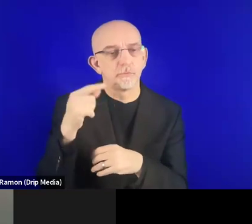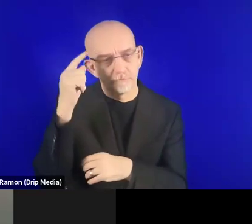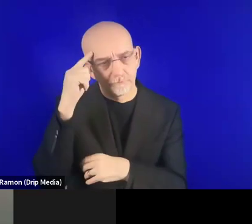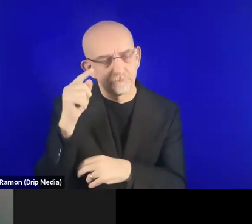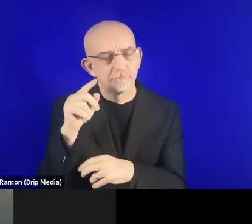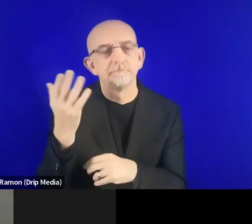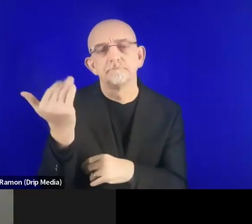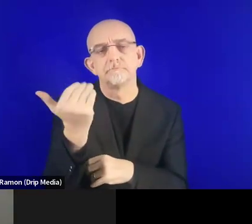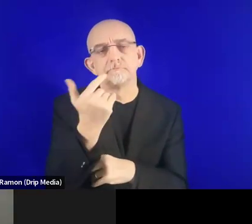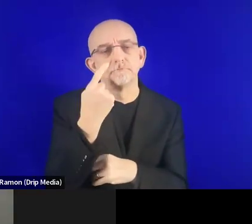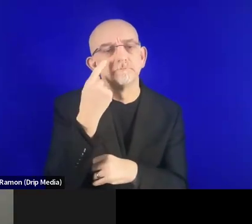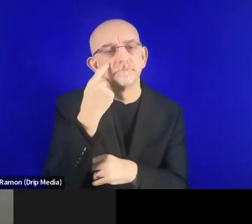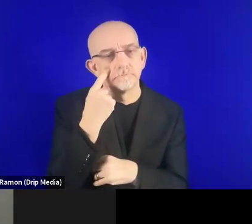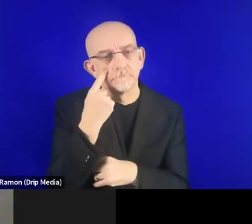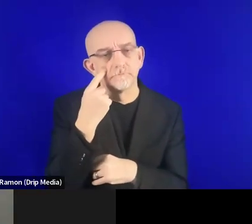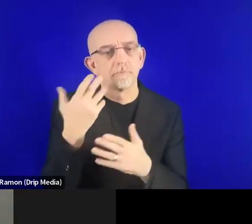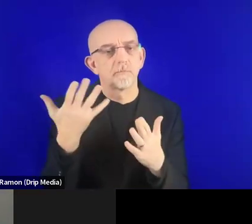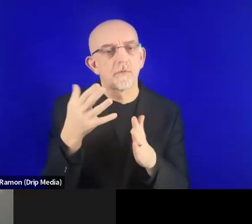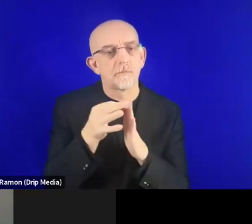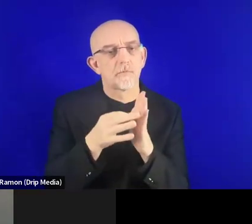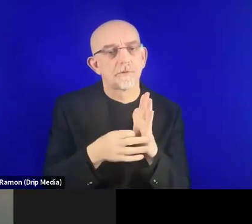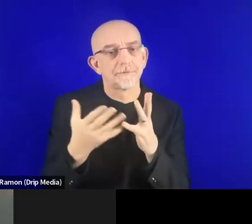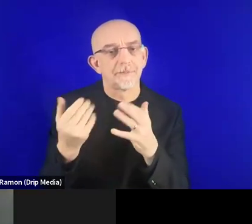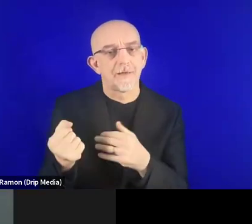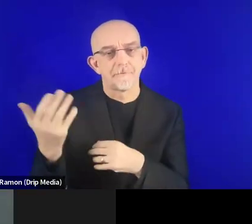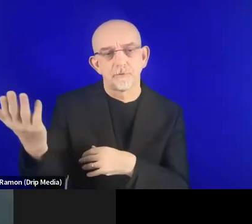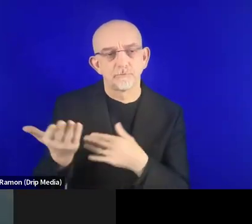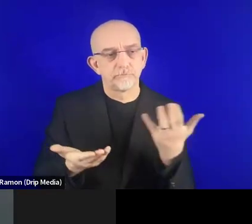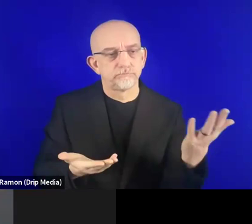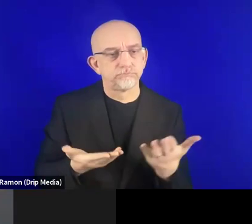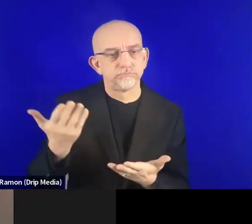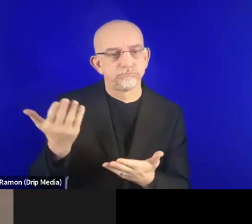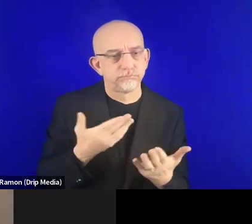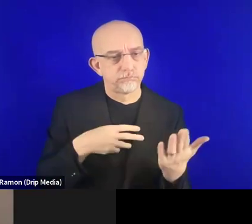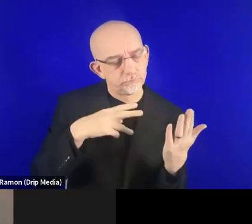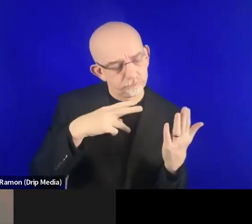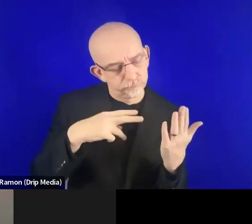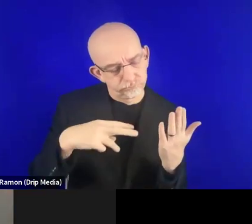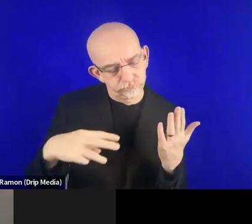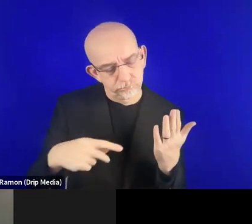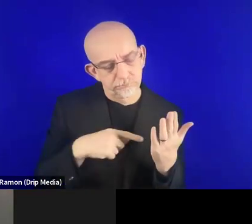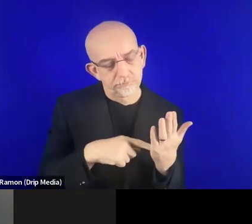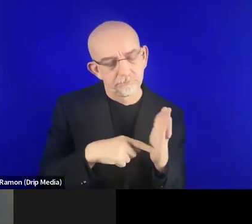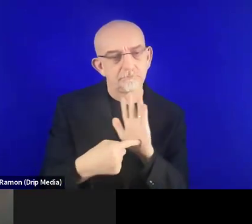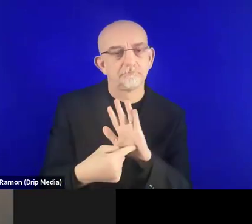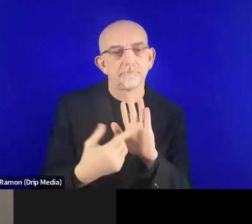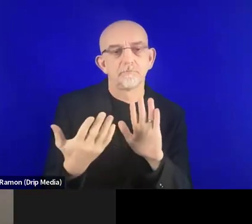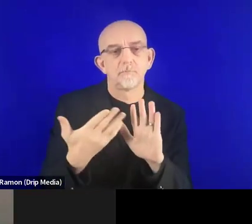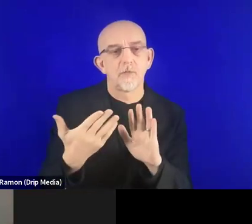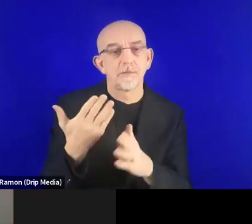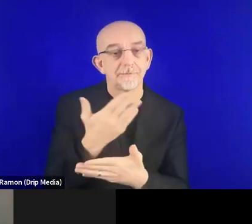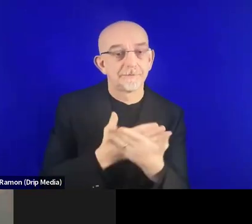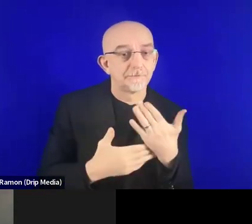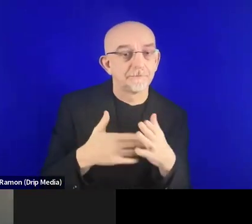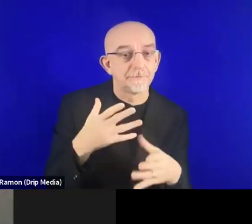it the climate inclusive policy that speaks to the issues of disability